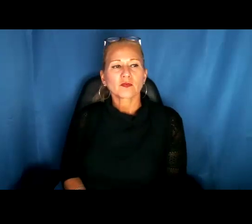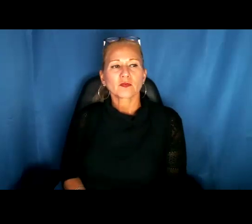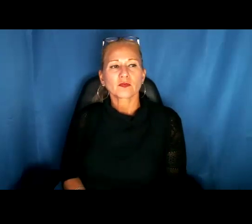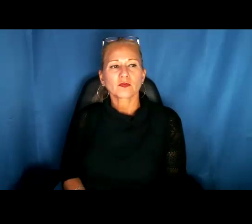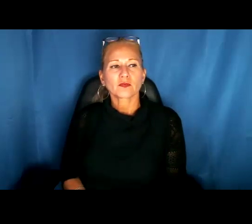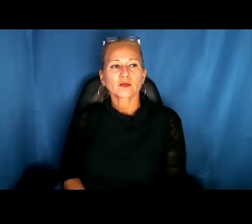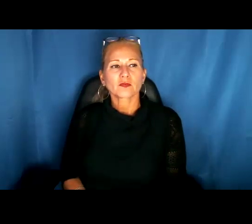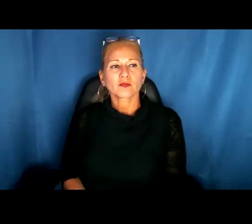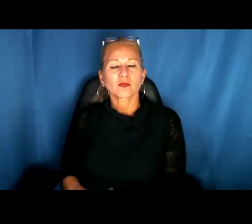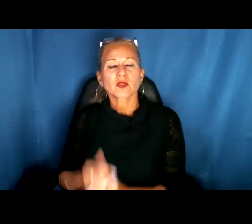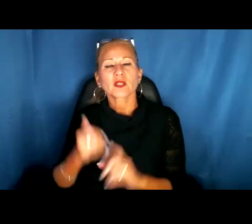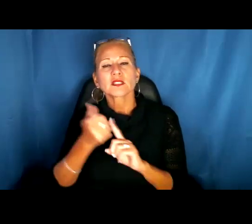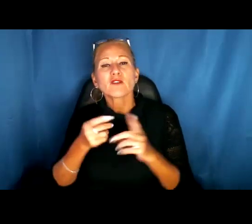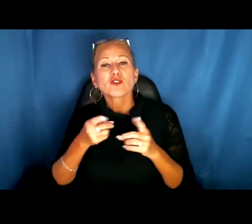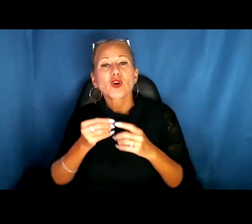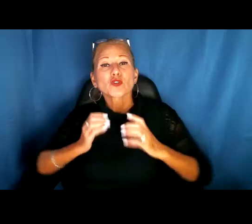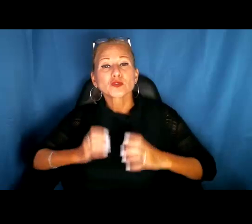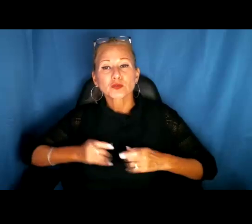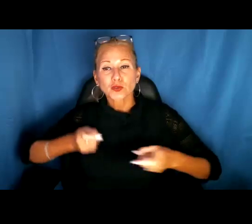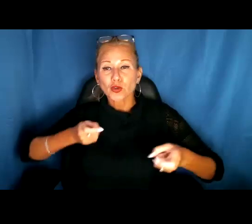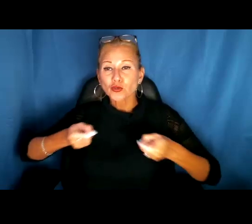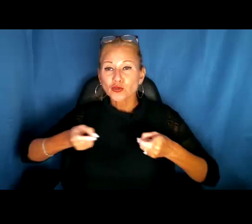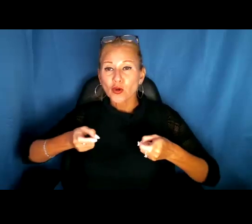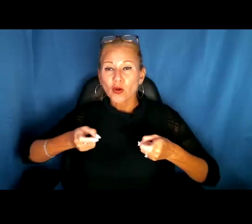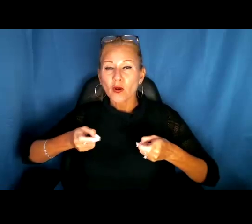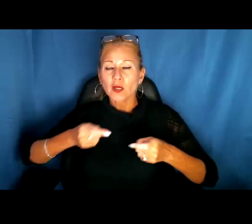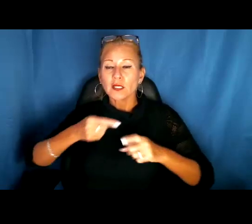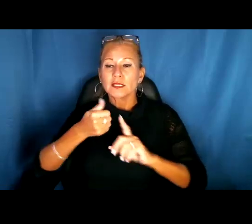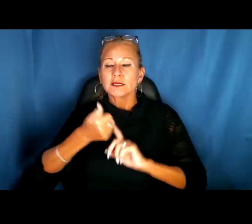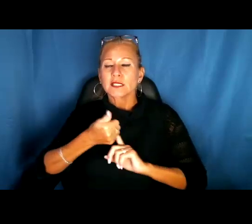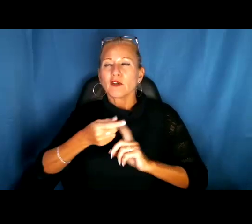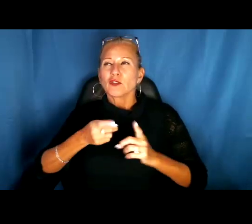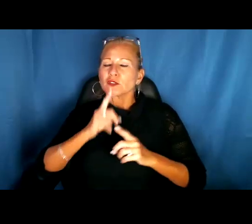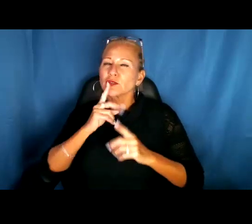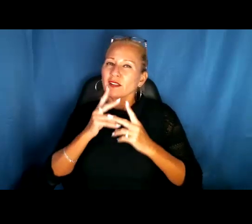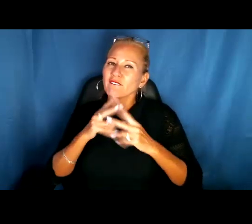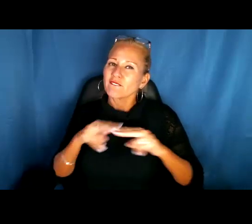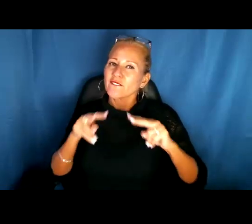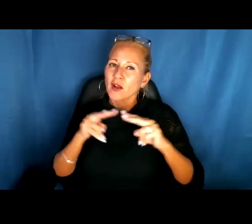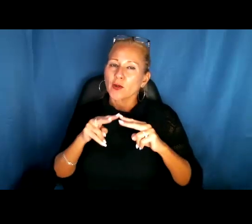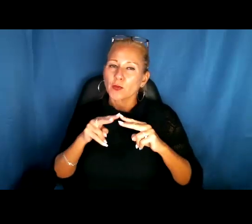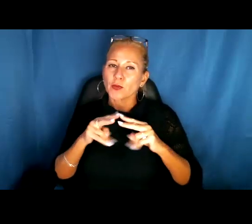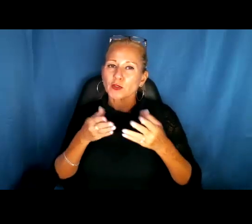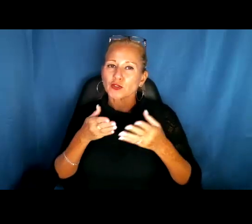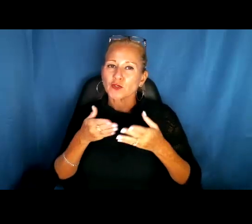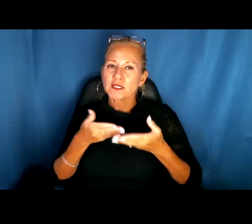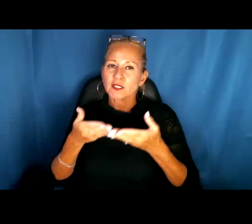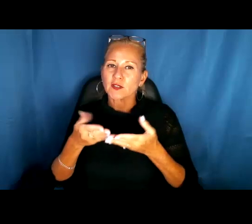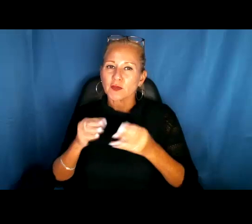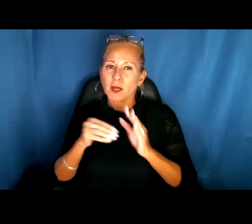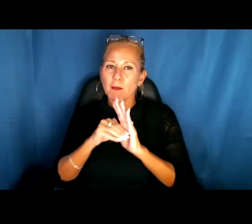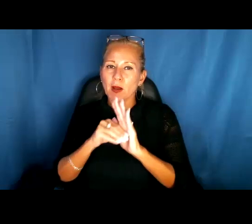So self-direction and consumer control. Self-direction is a really valuable service delivery model that gives